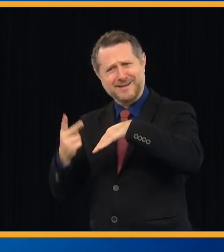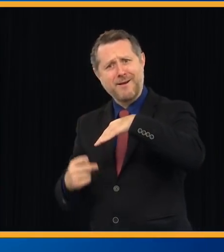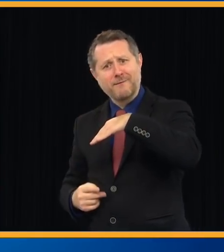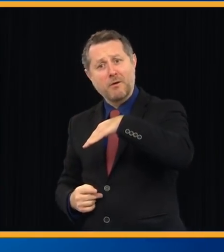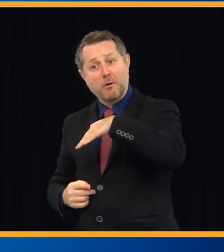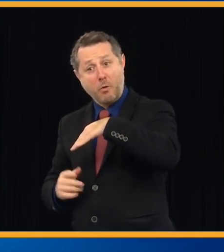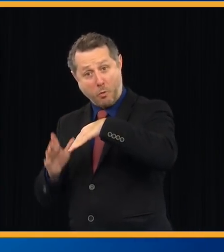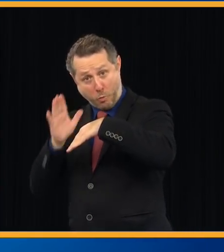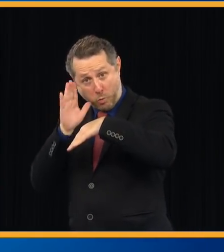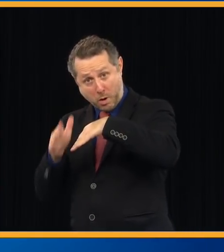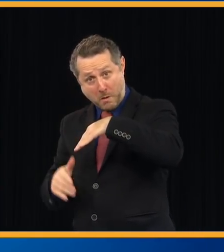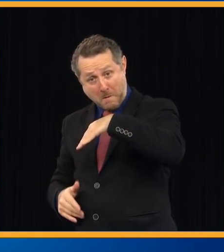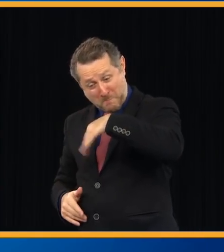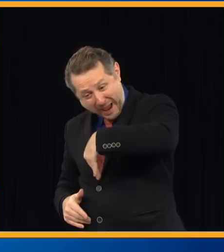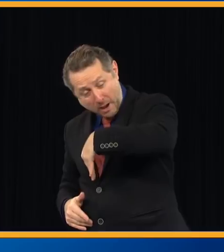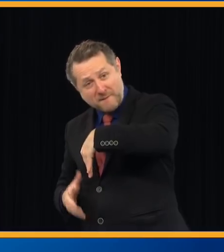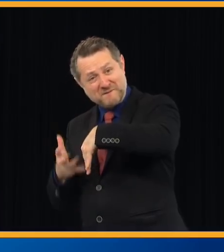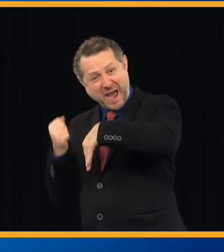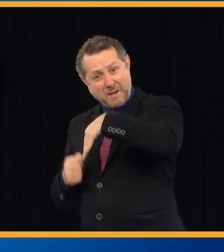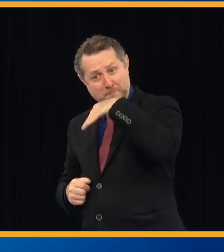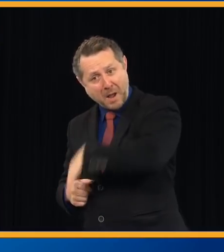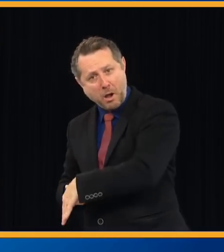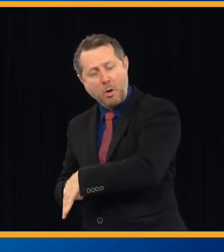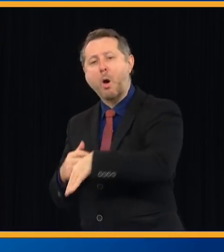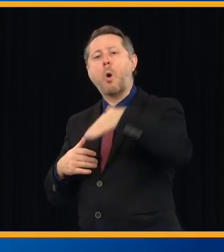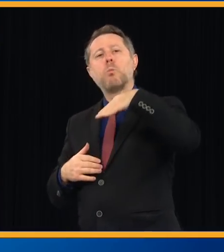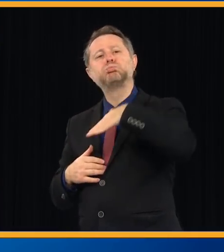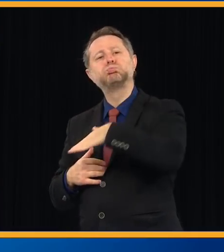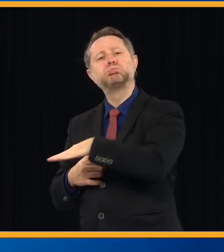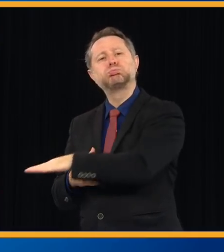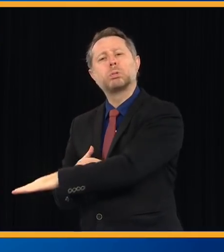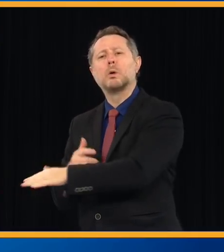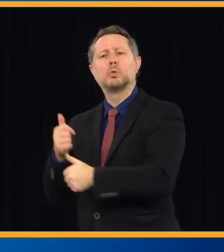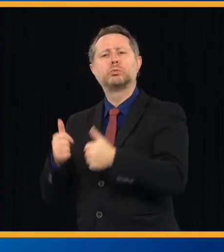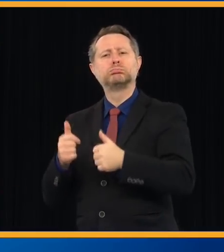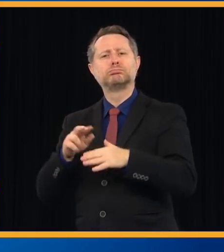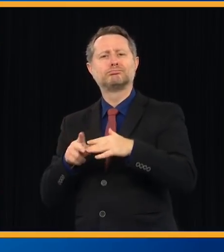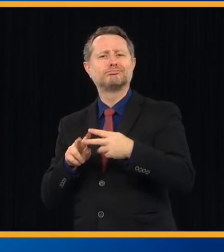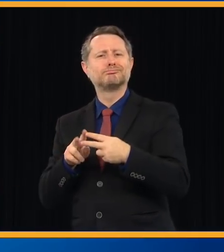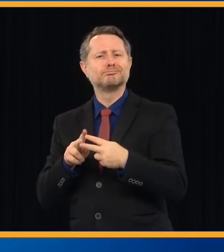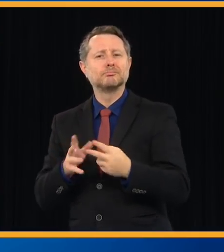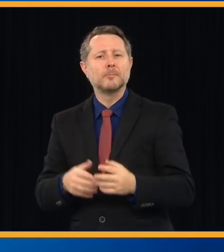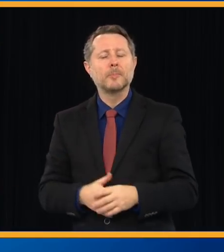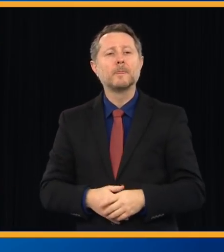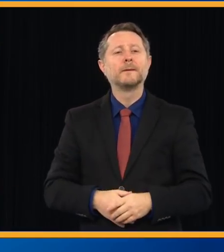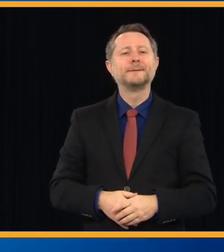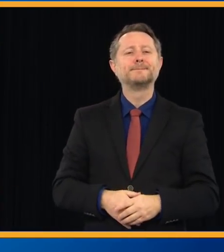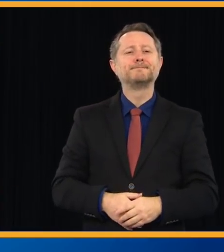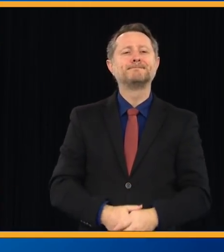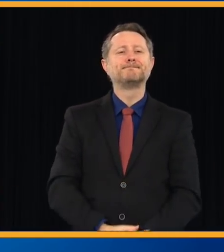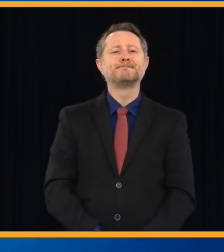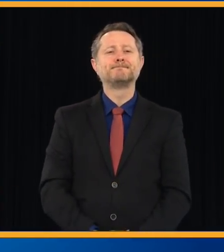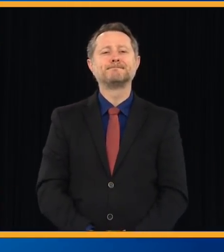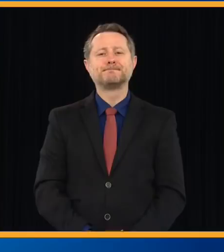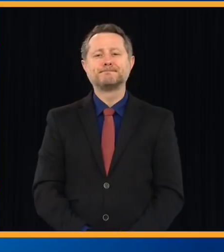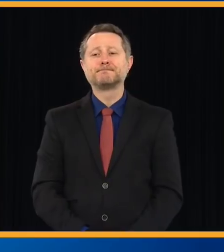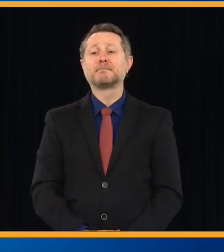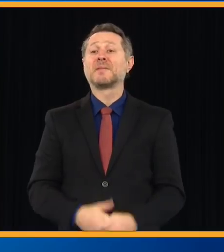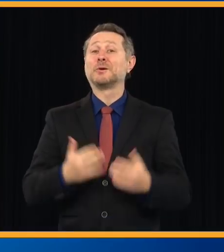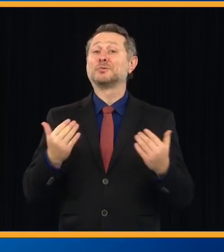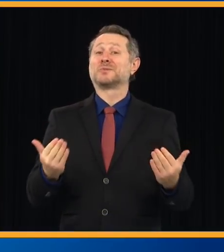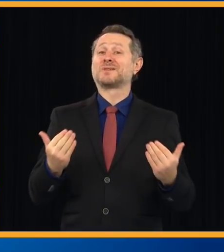the decline and how far is the decline? How low will the number actually wind up? Right